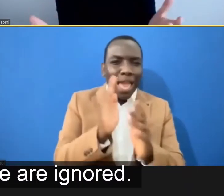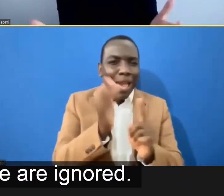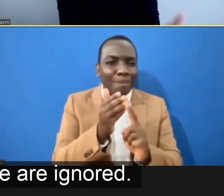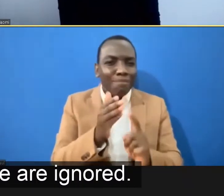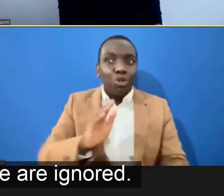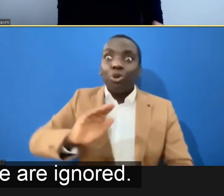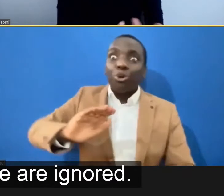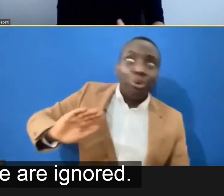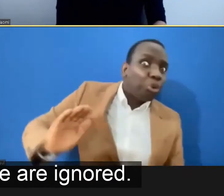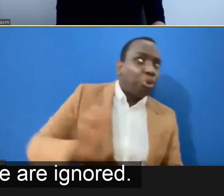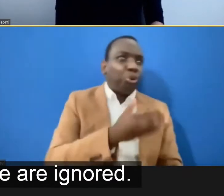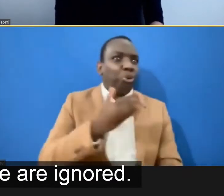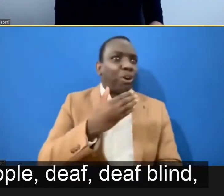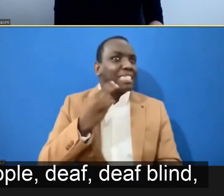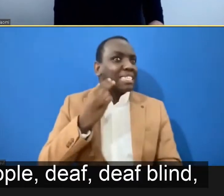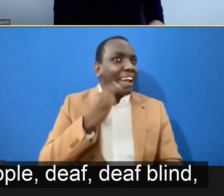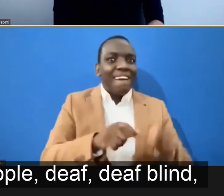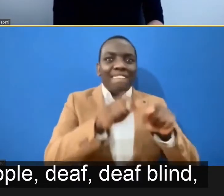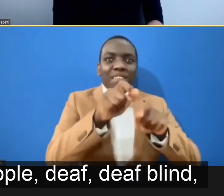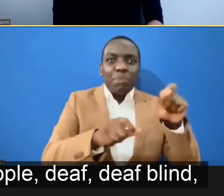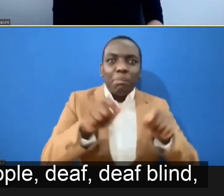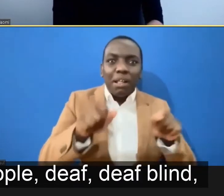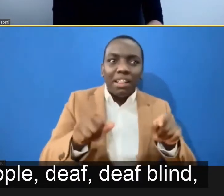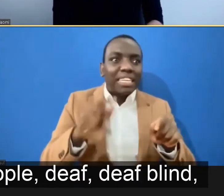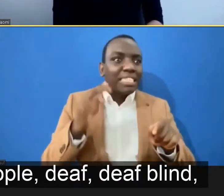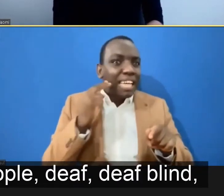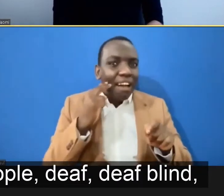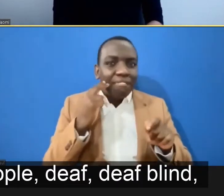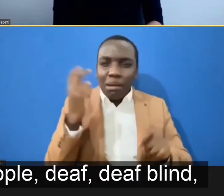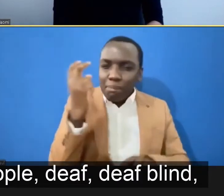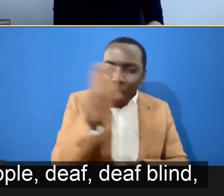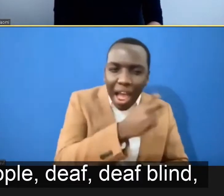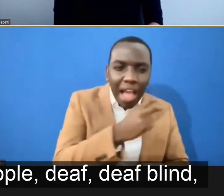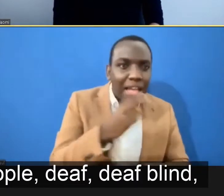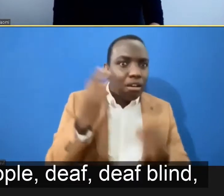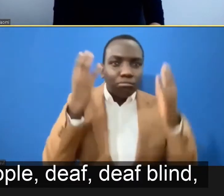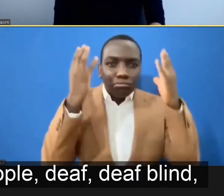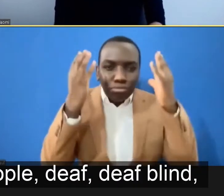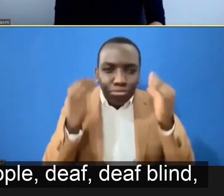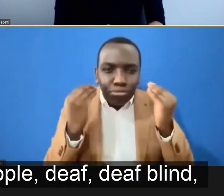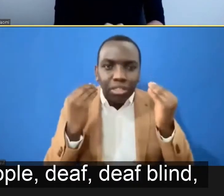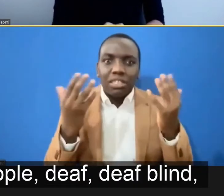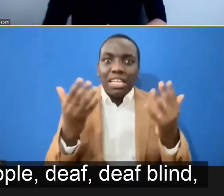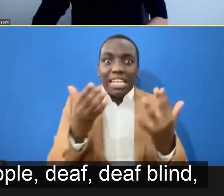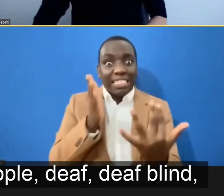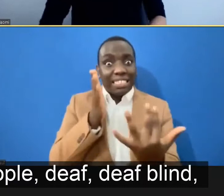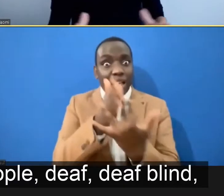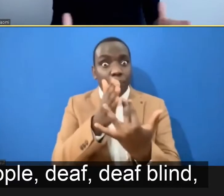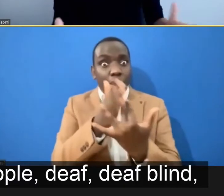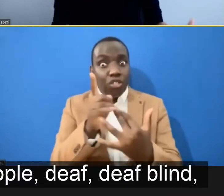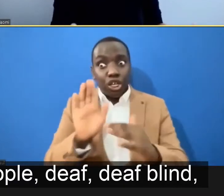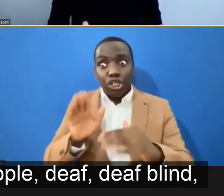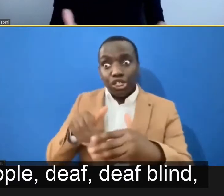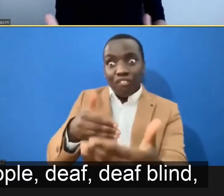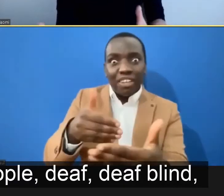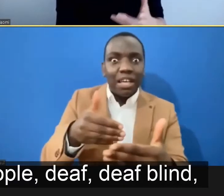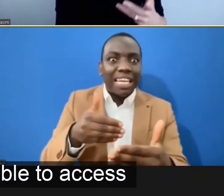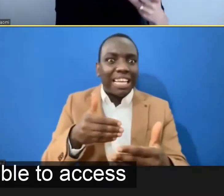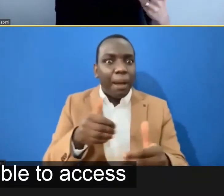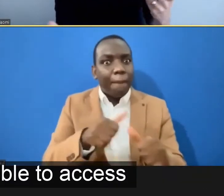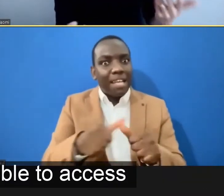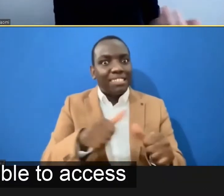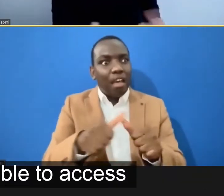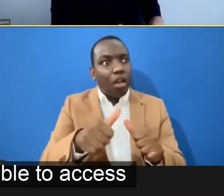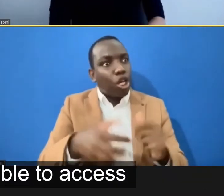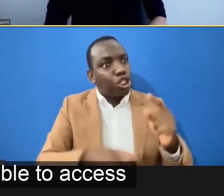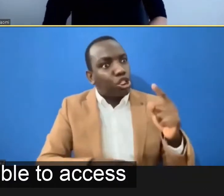raise are ignored. And the aim is for any deaf people, deaf, blind,